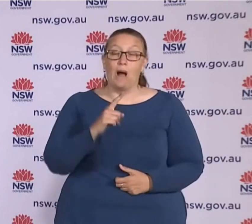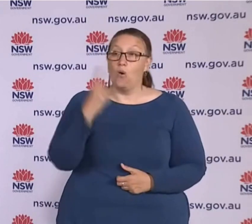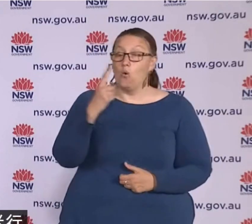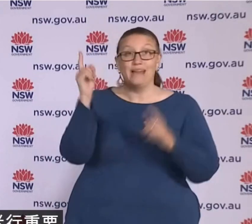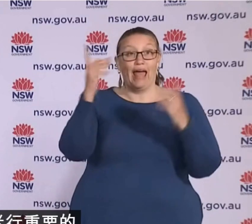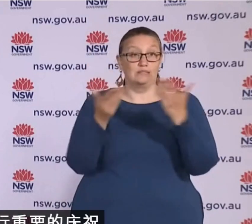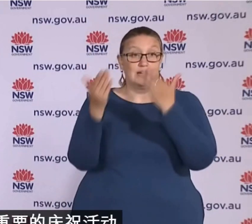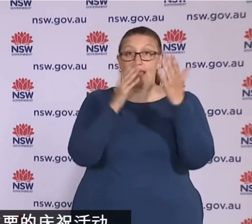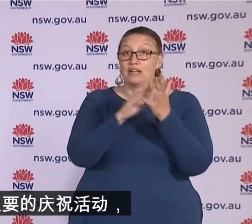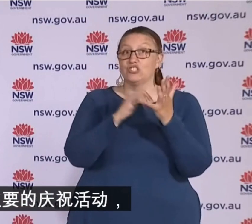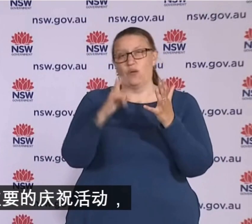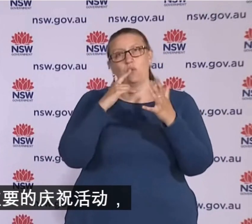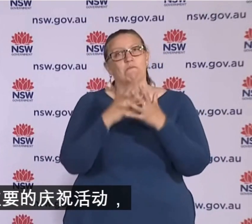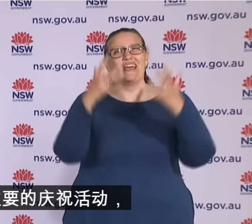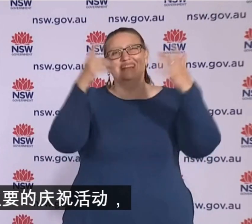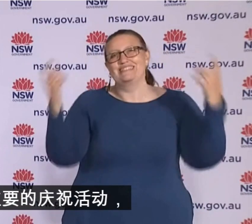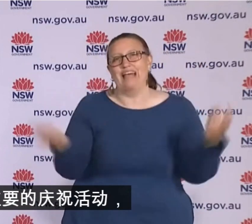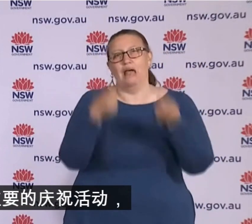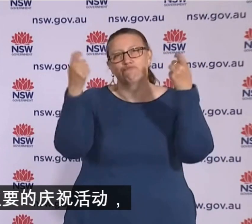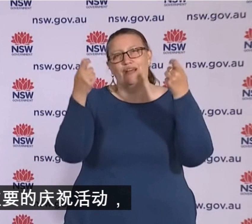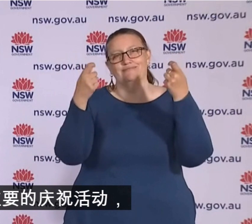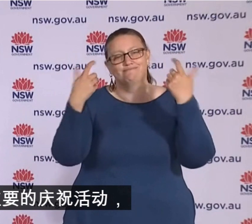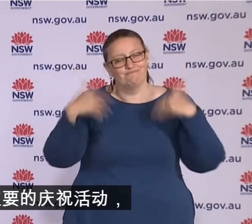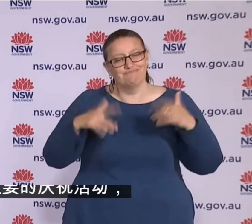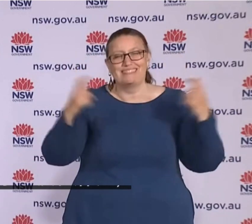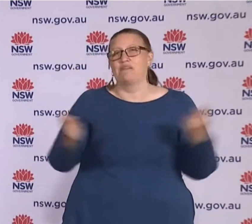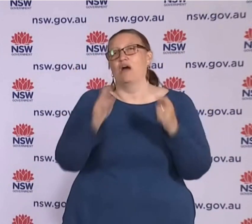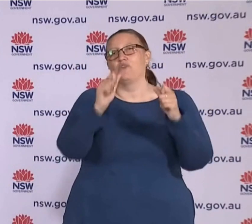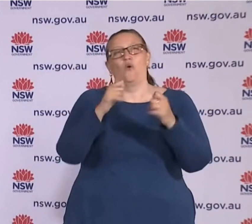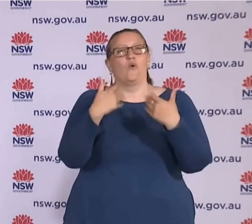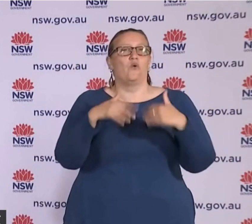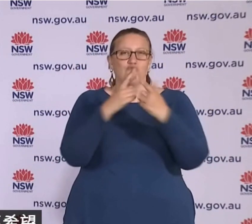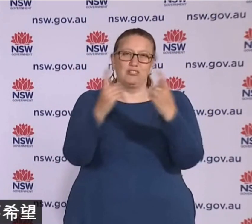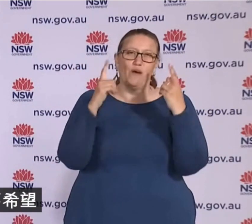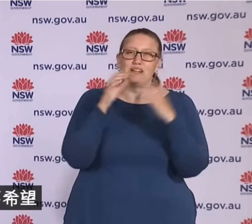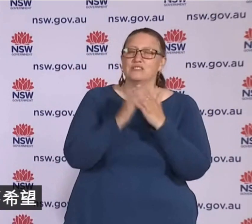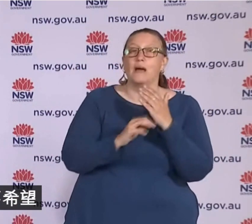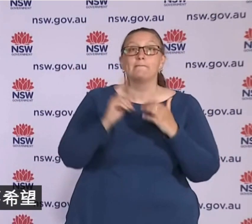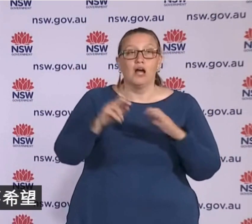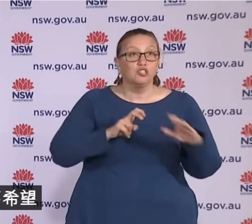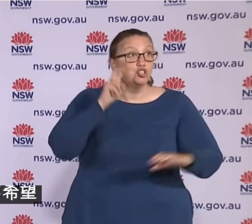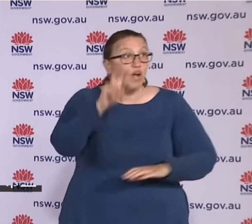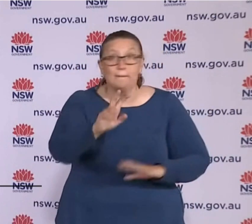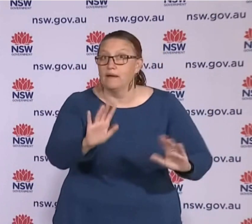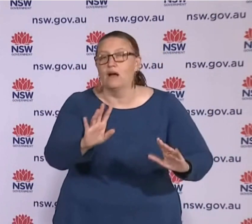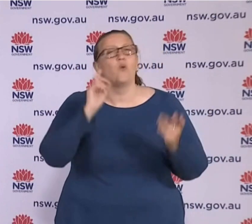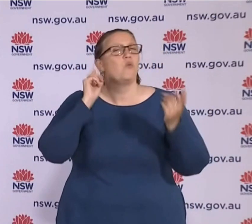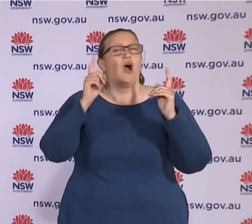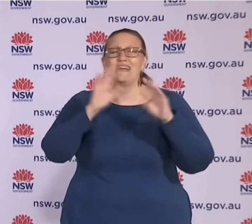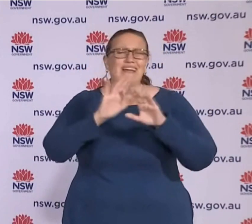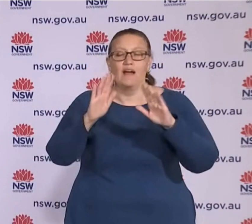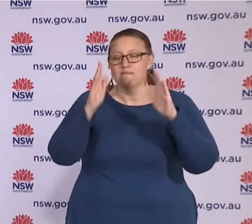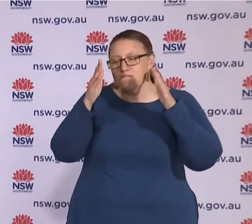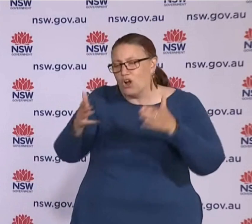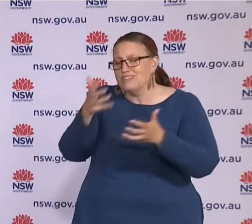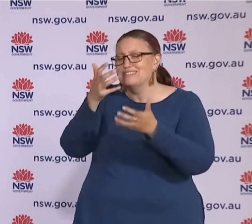those important milestones, and the Education Minister will outline the time it's safe to do that. But I don't want anyone to be worried. Focus on your studies, do as best as you